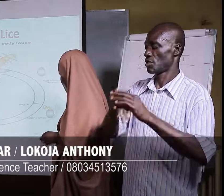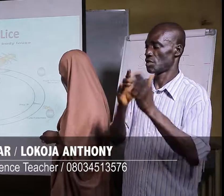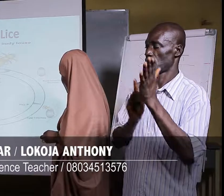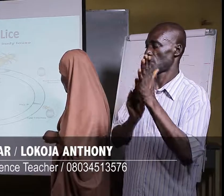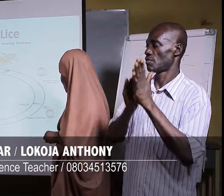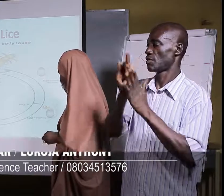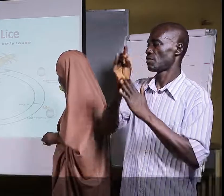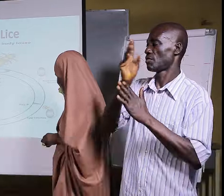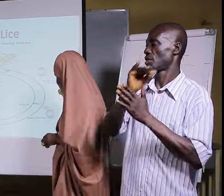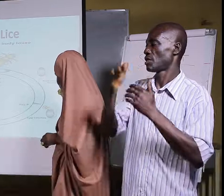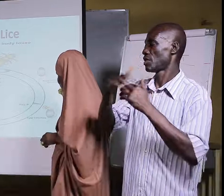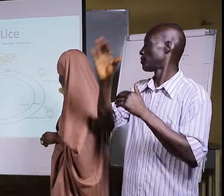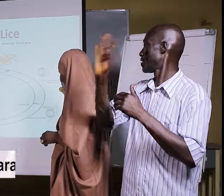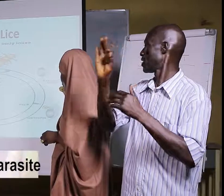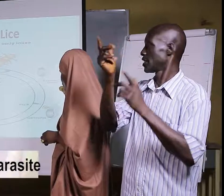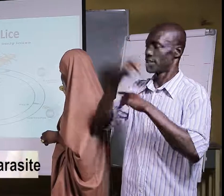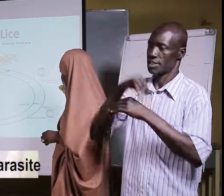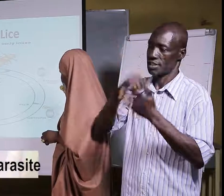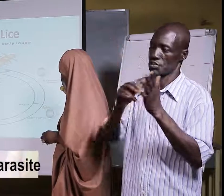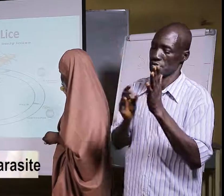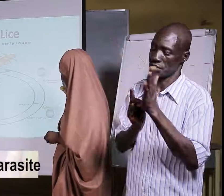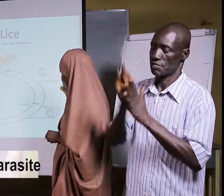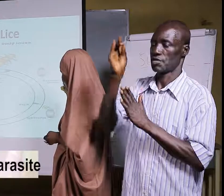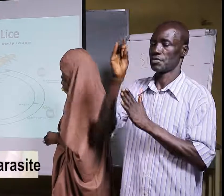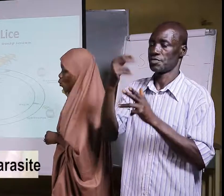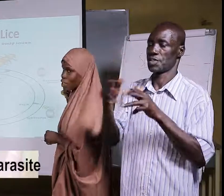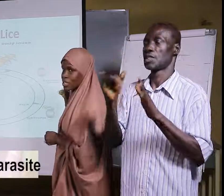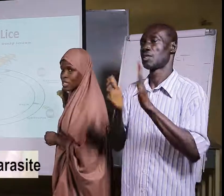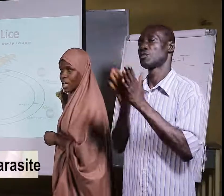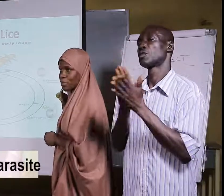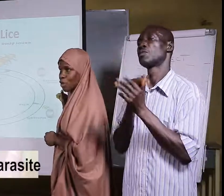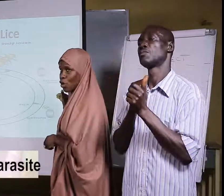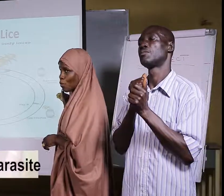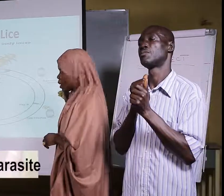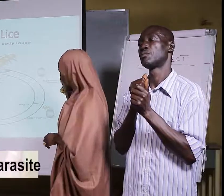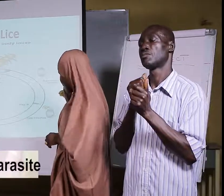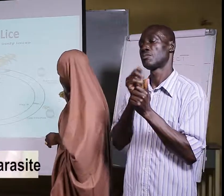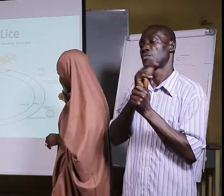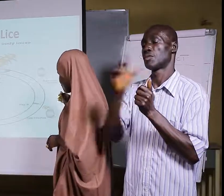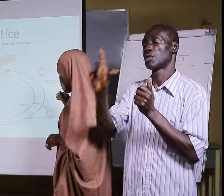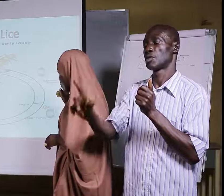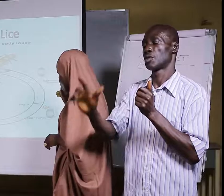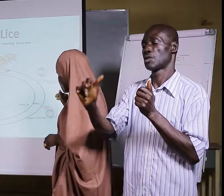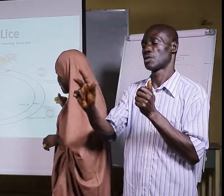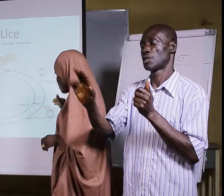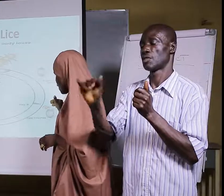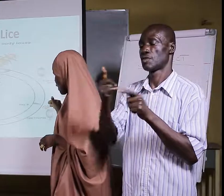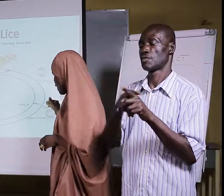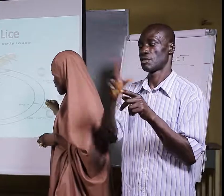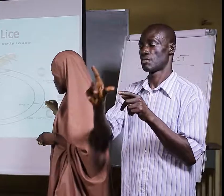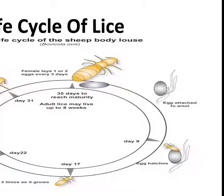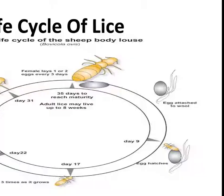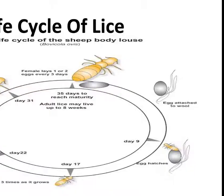develop. That is, after 9 days, it will develop and become what? And become larva. So from the